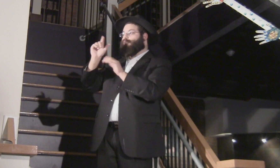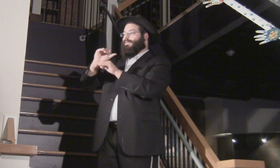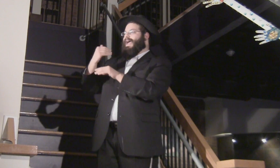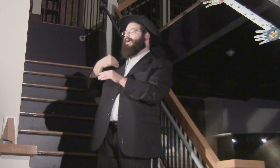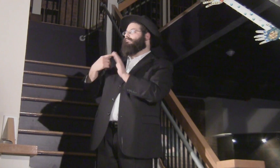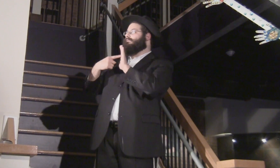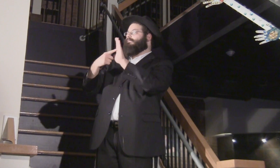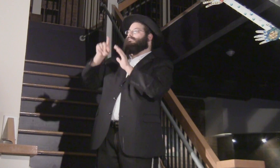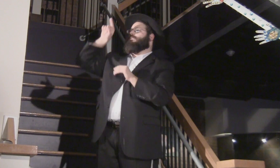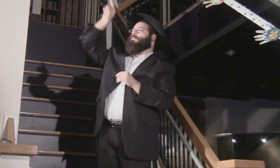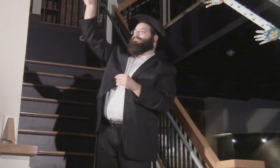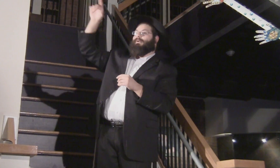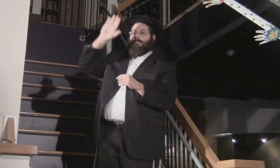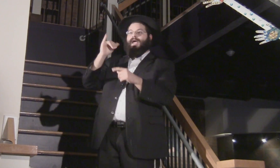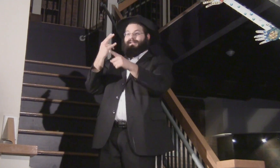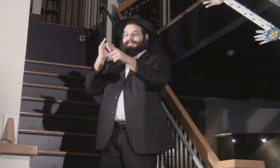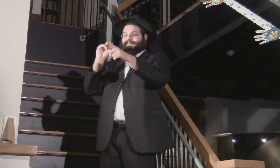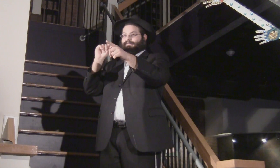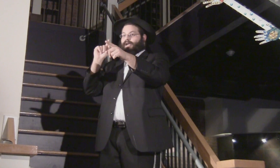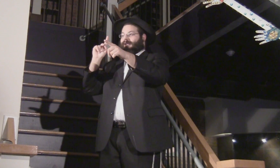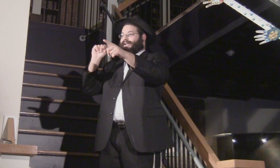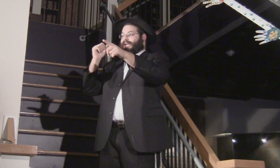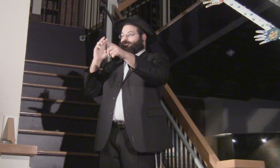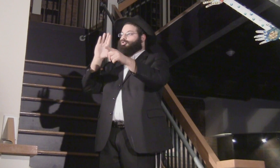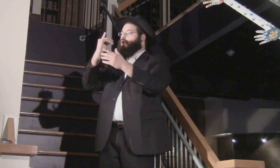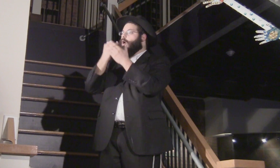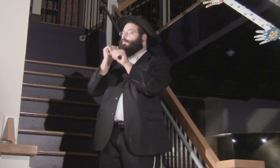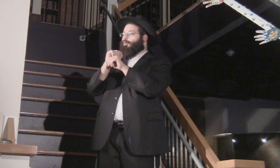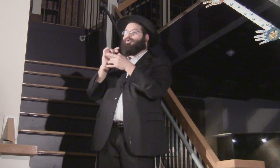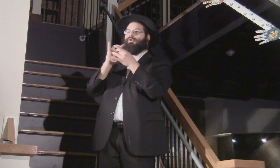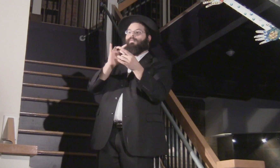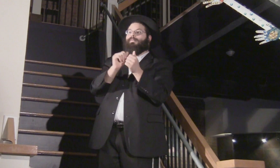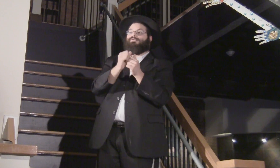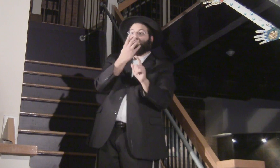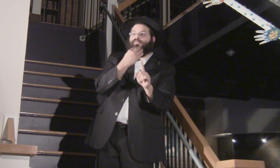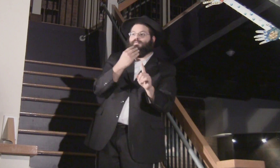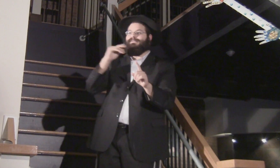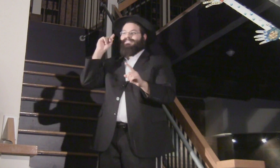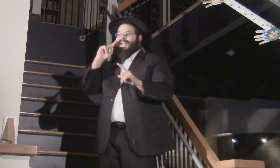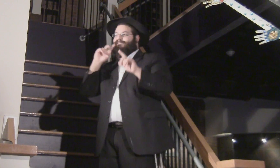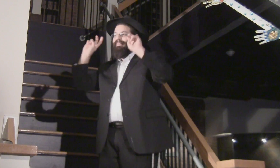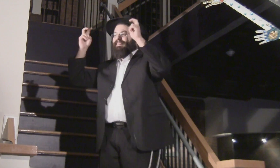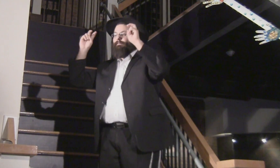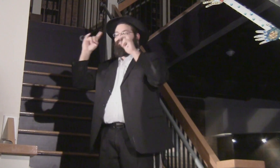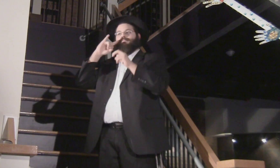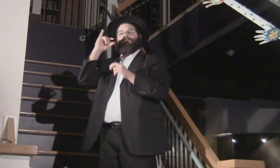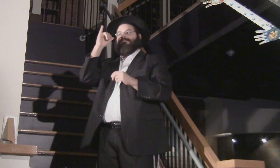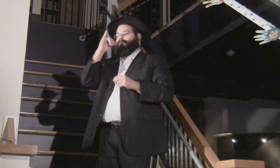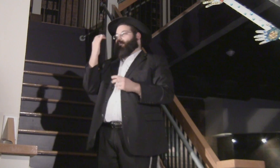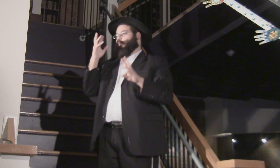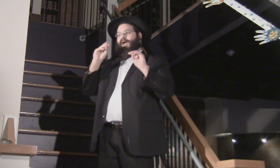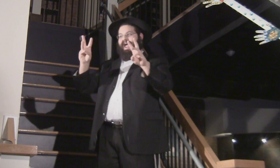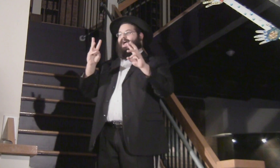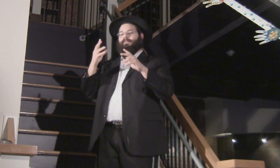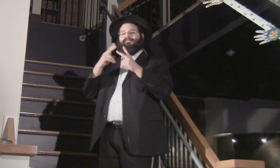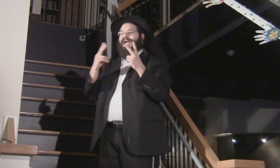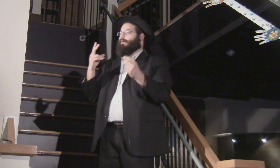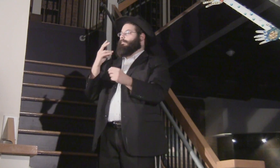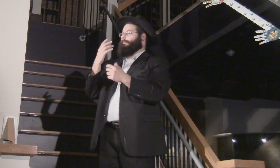menorah. I will explain more later. And also, she has other artworks in the back, Hinda does. So it has a lot of Jewish deaf